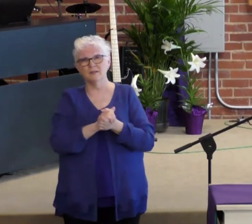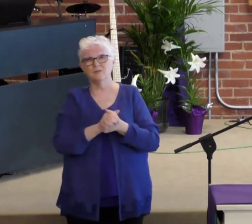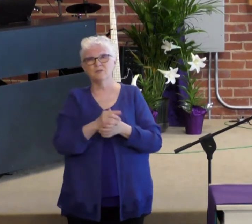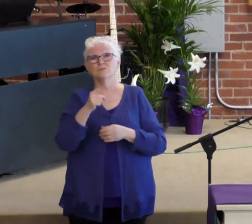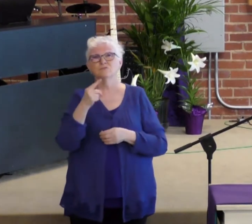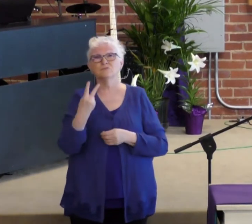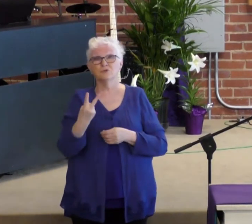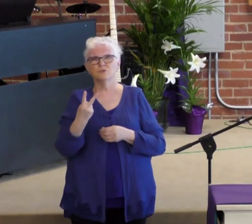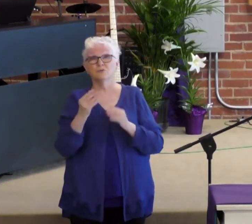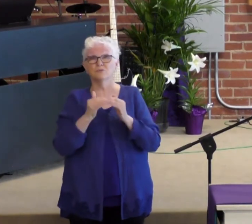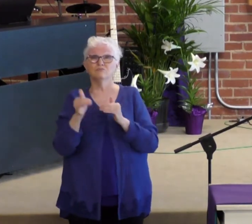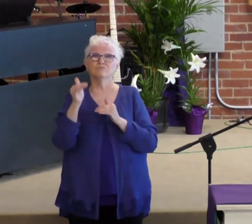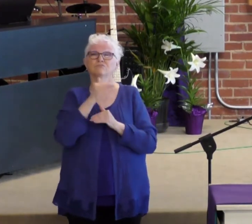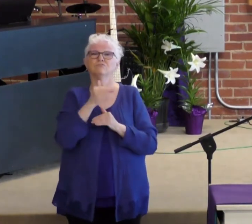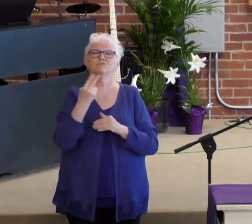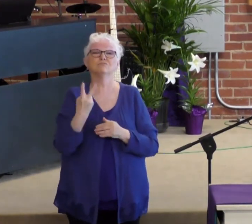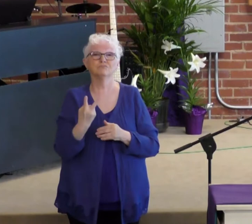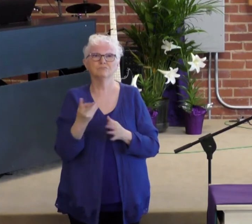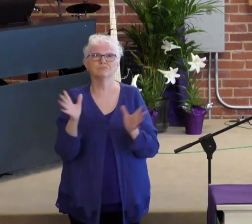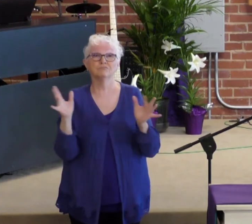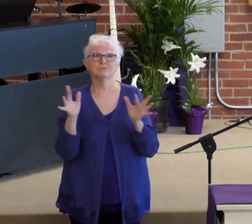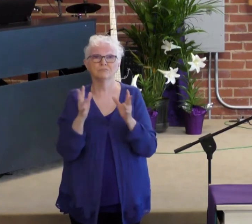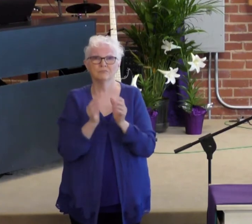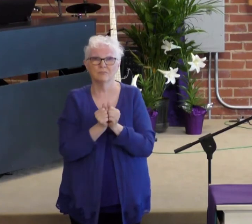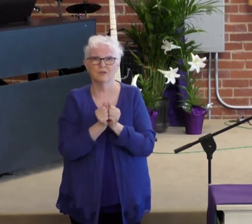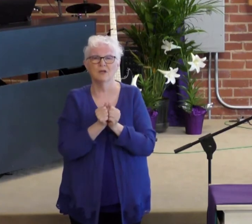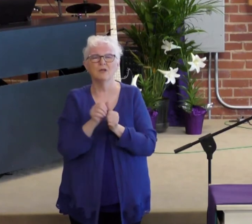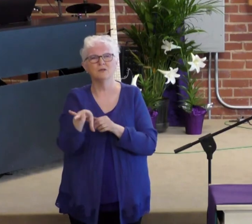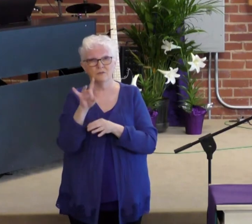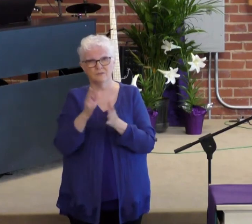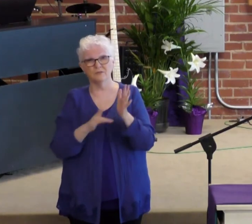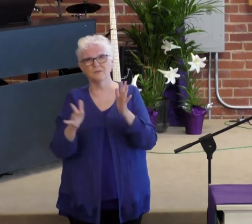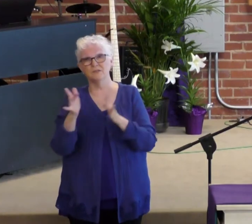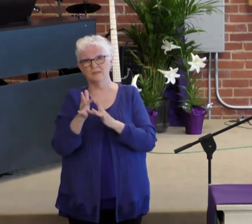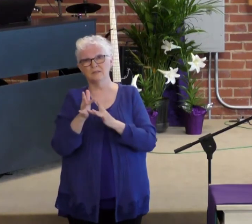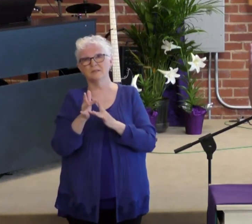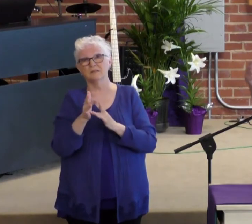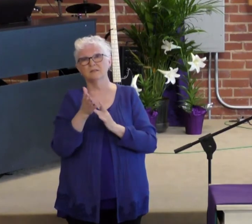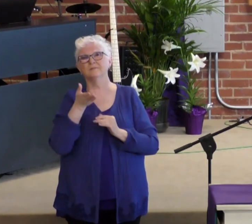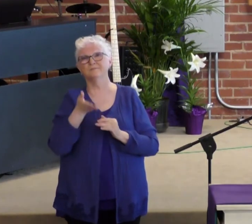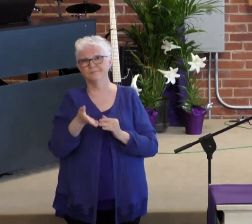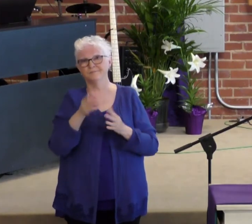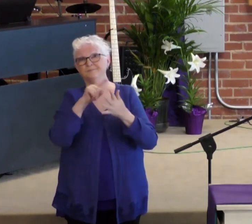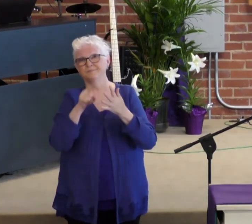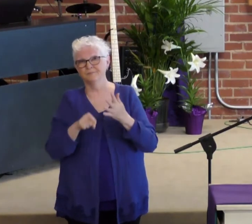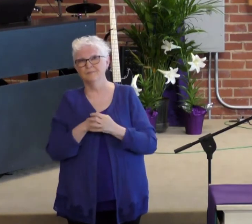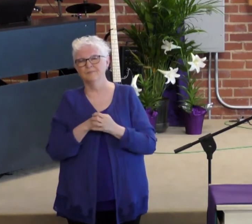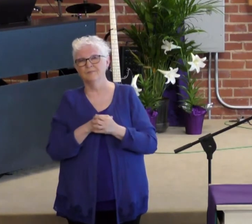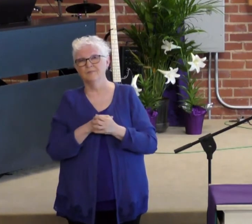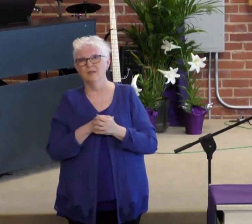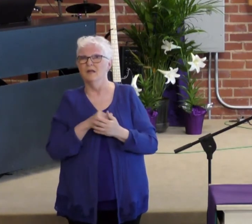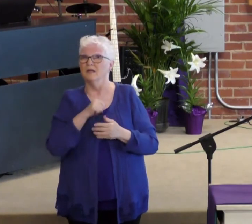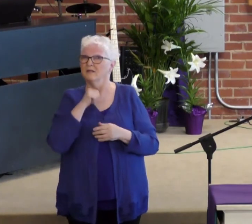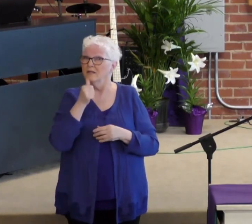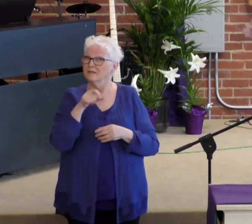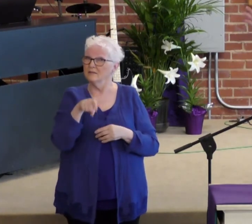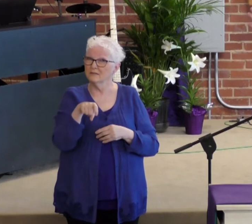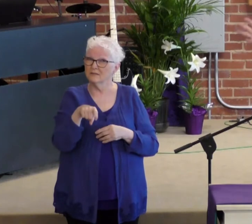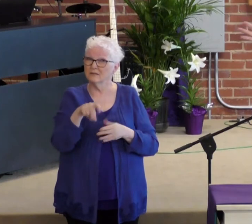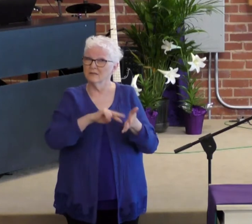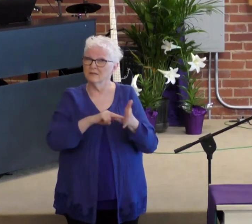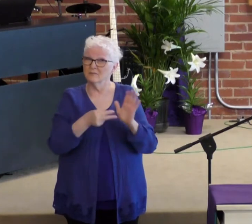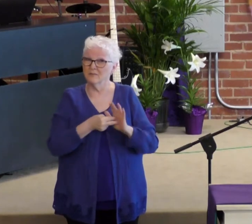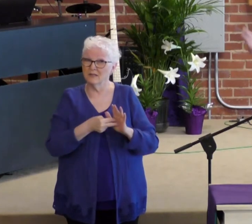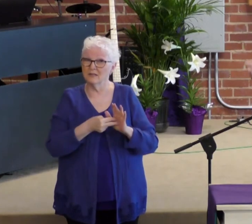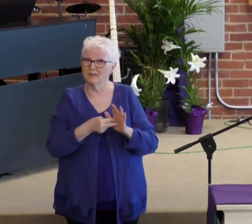gather in the name of the Lord, you'll find Jesus. Now, church, when I say that, doesn't necessarily mean